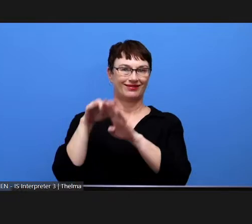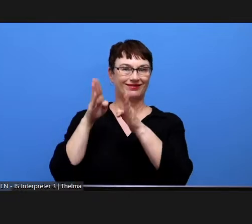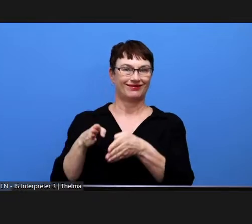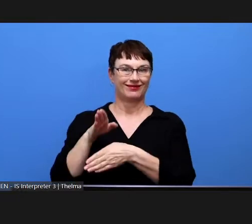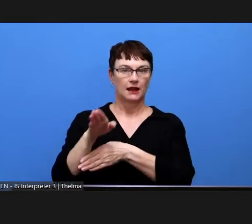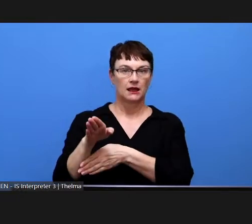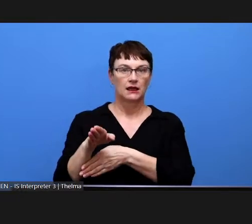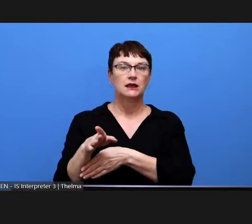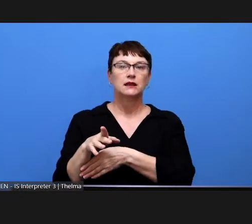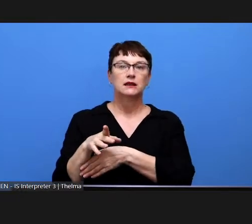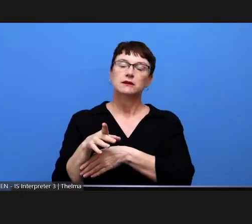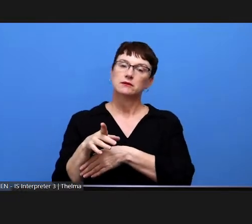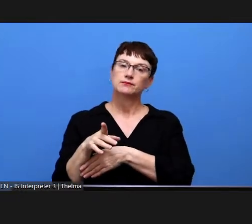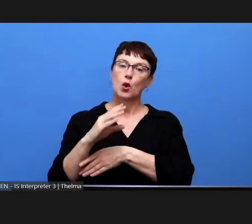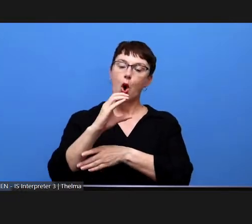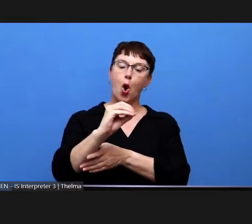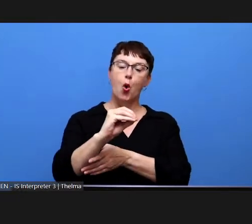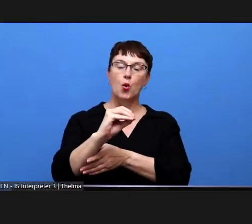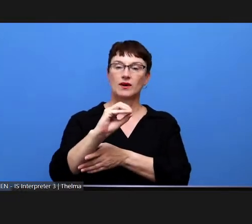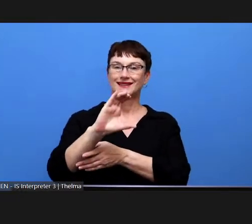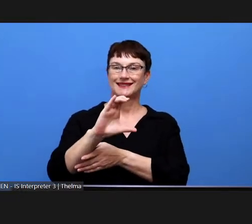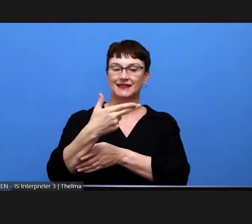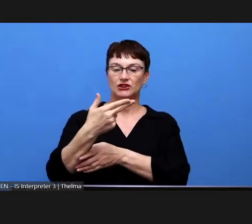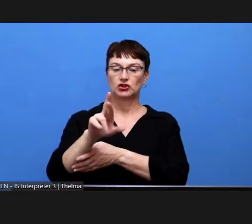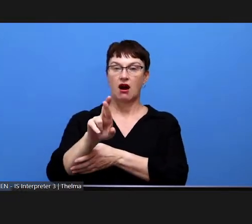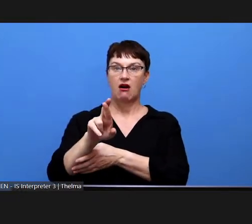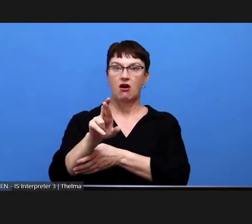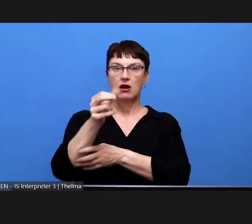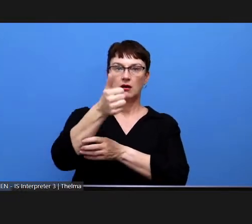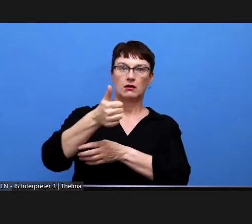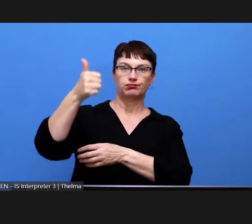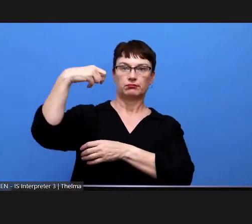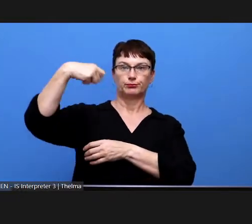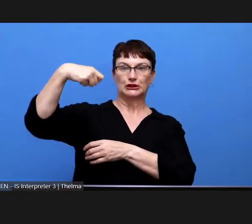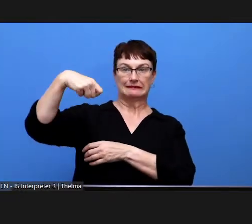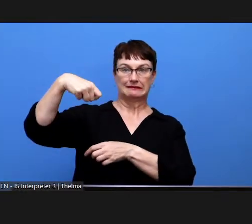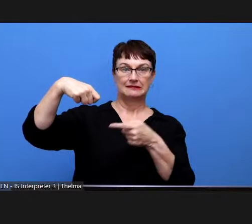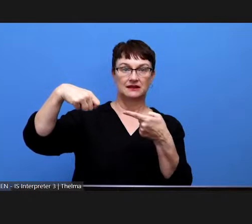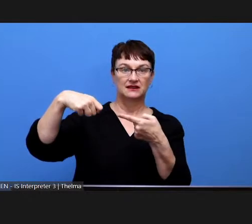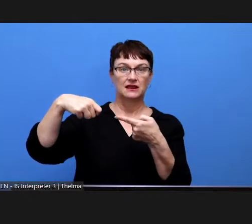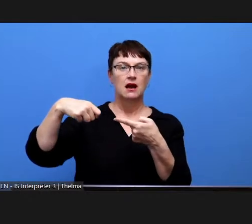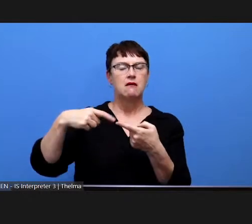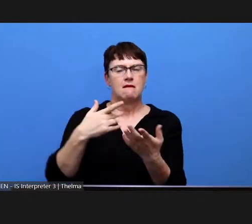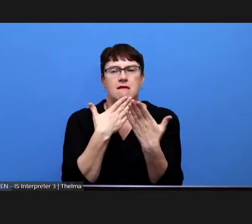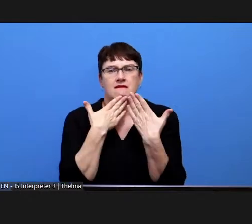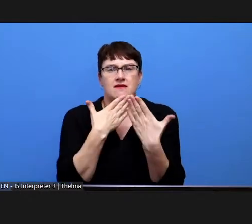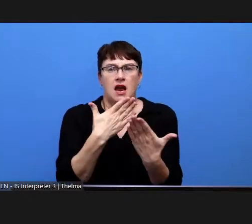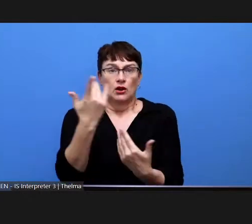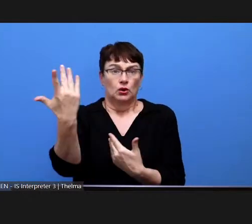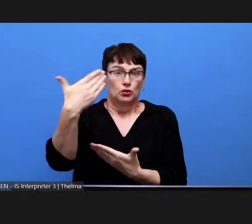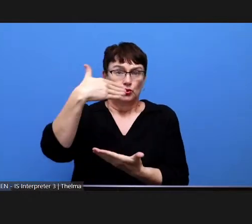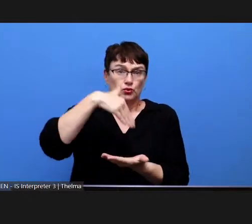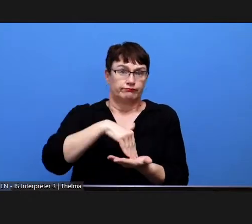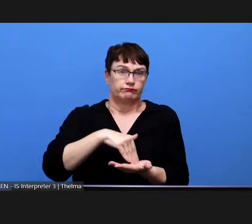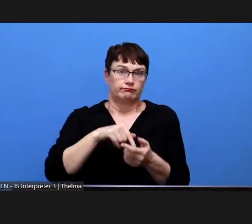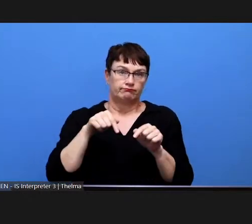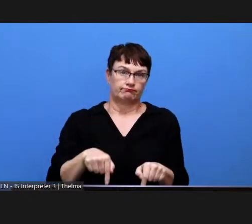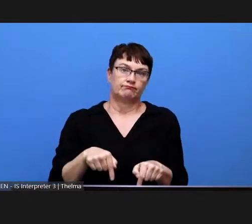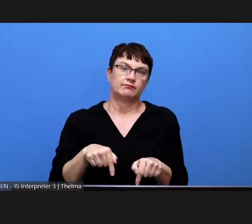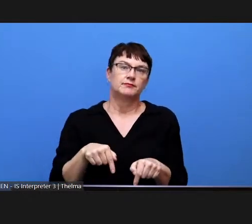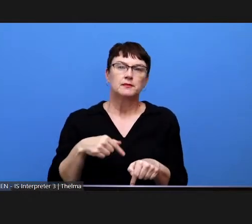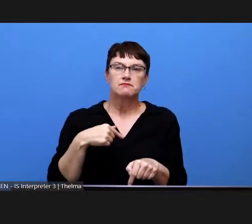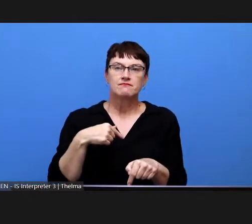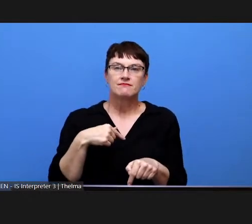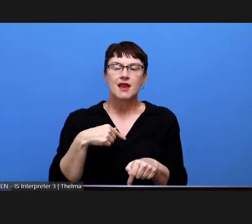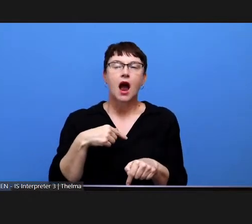upcoming high-level political forum, but also, you know, the summit on sustainable development goal,